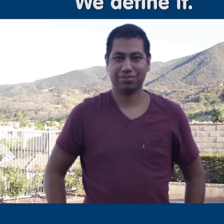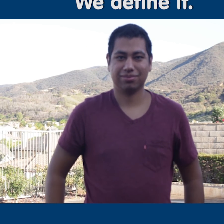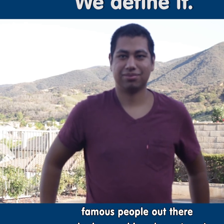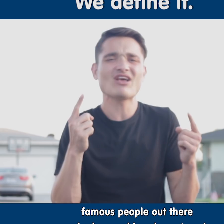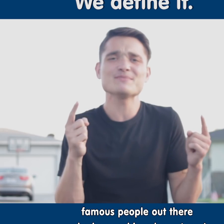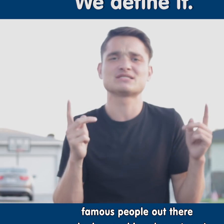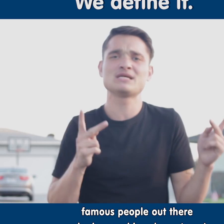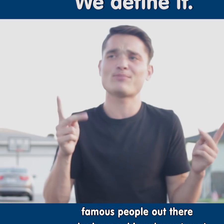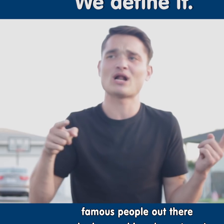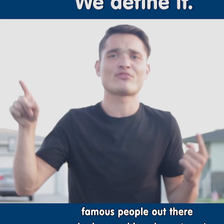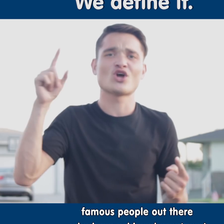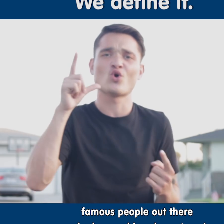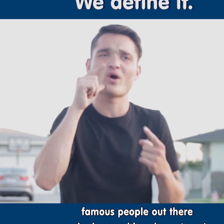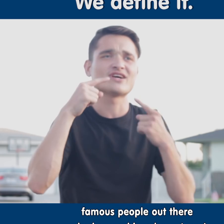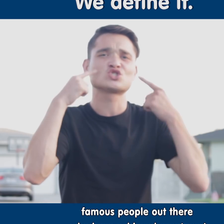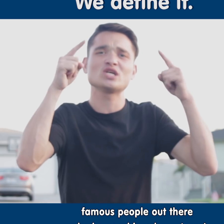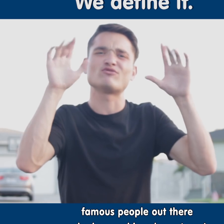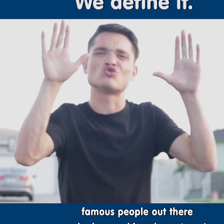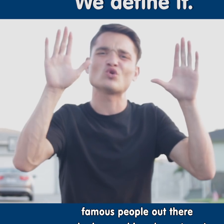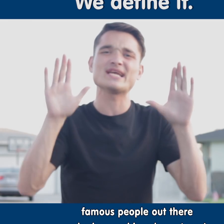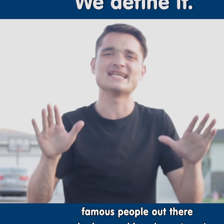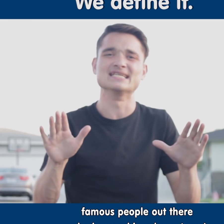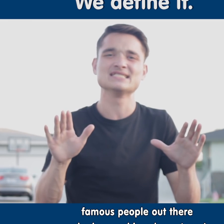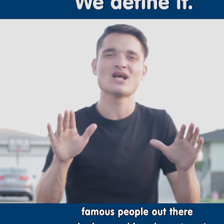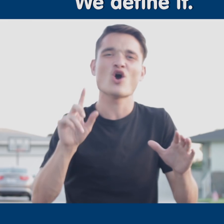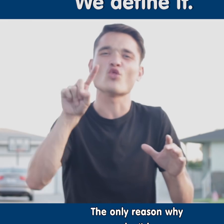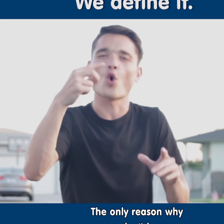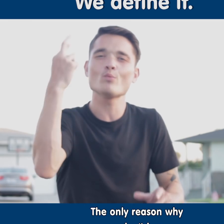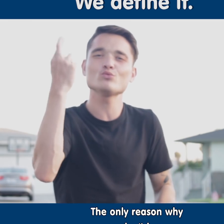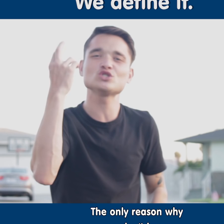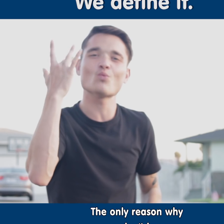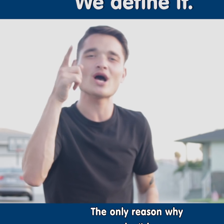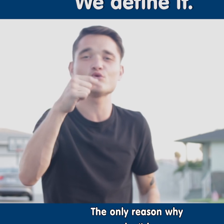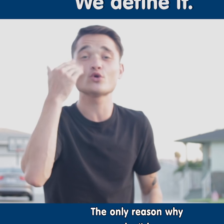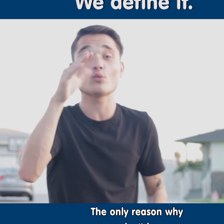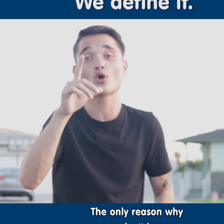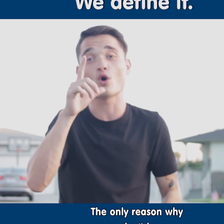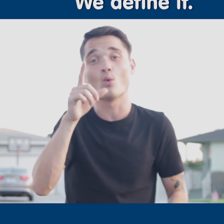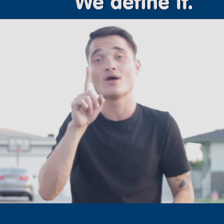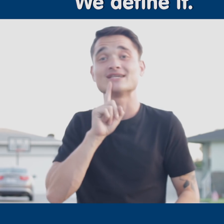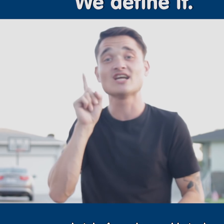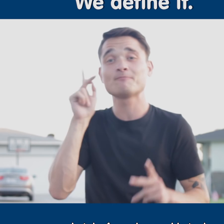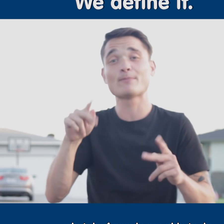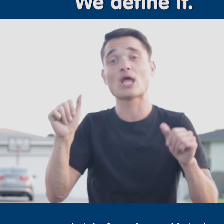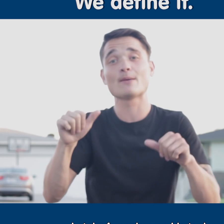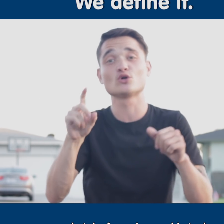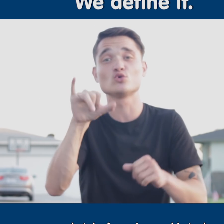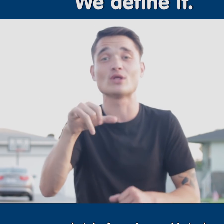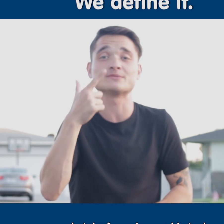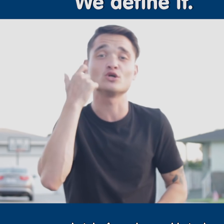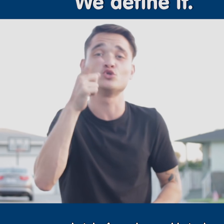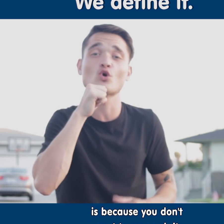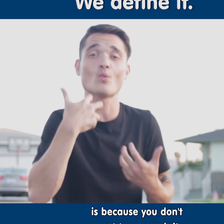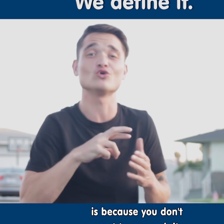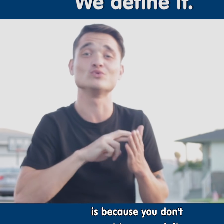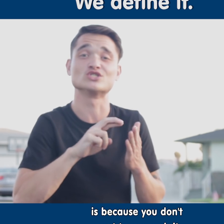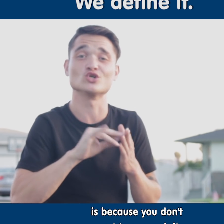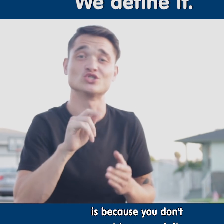famous people out there who have achieved greatness. The only reason why you don't know what deaf people are able to do is because you don't want to research